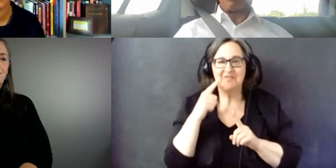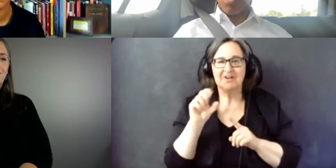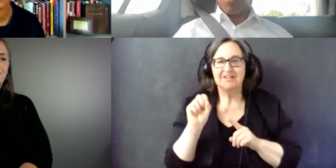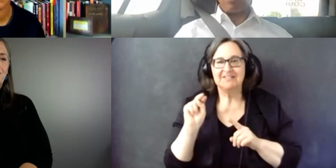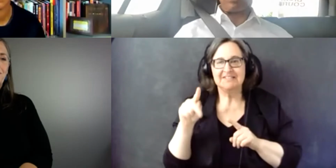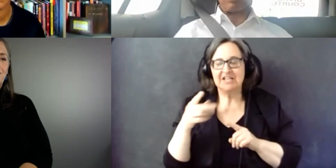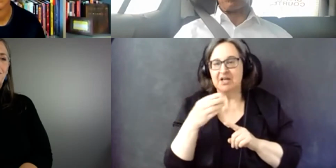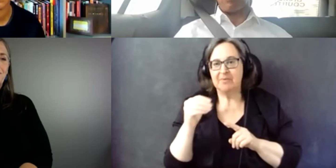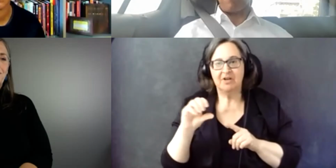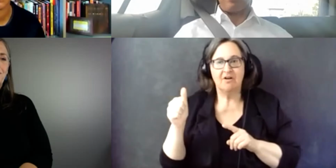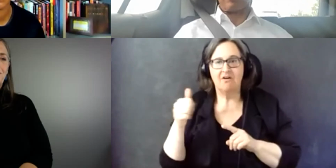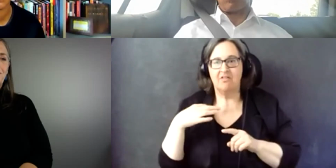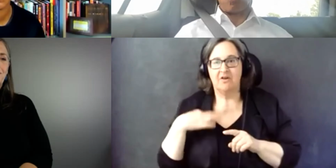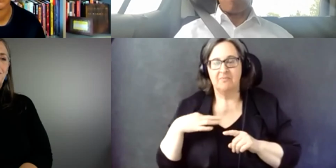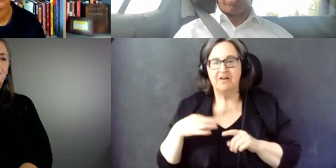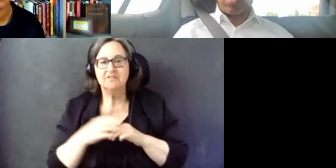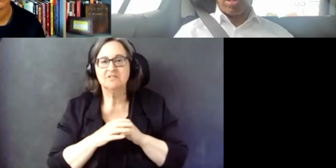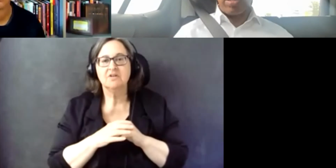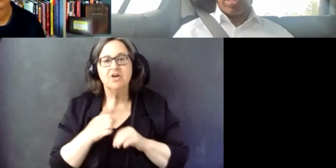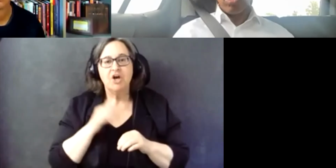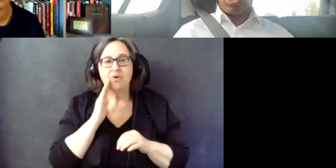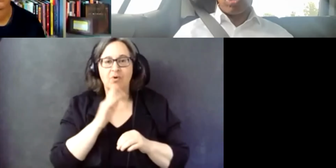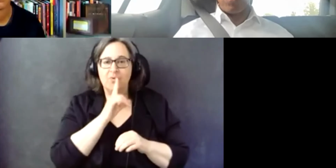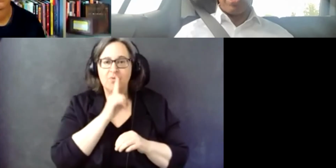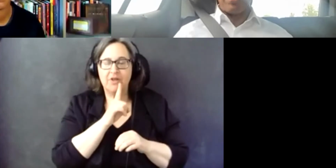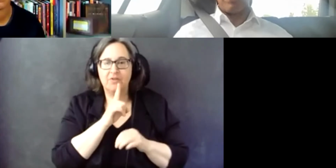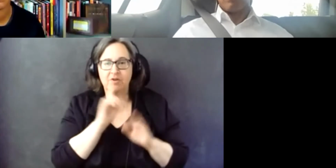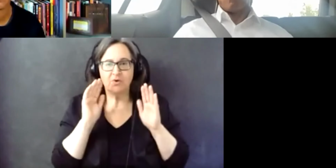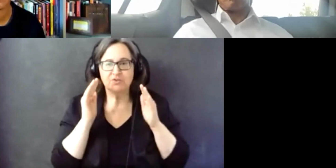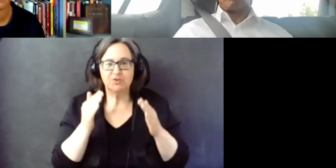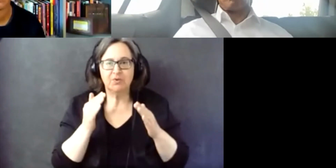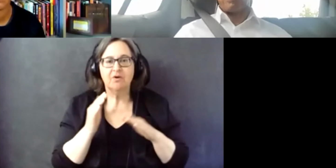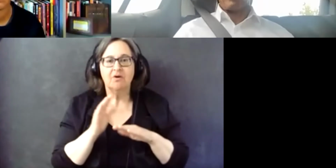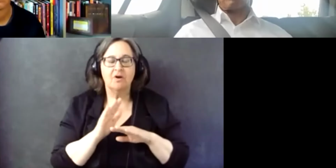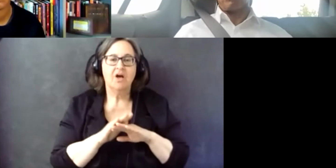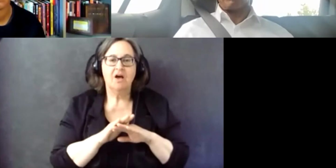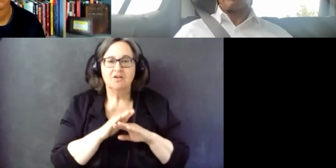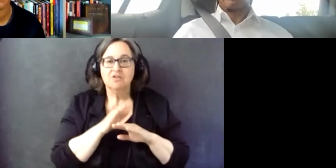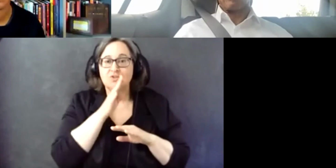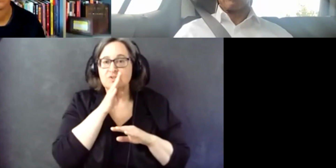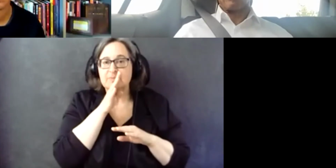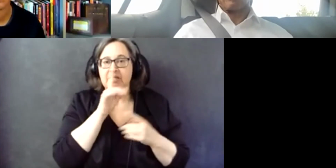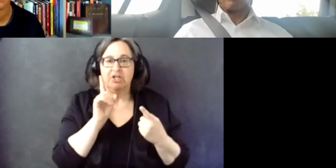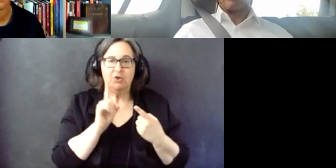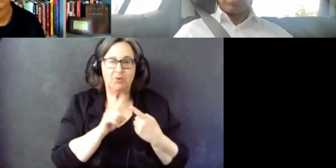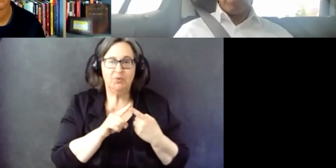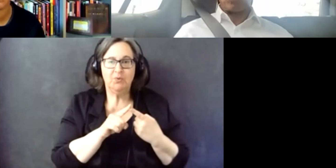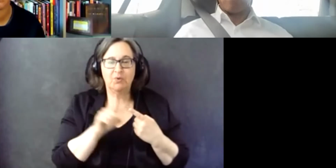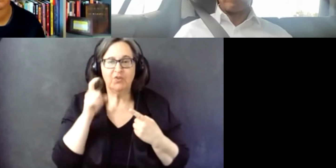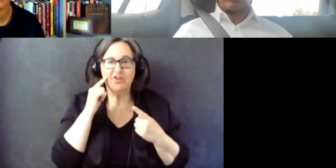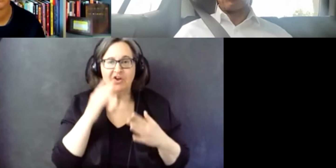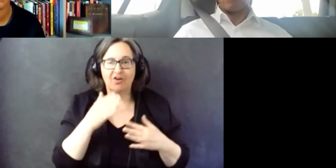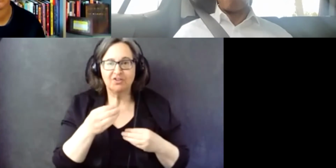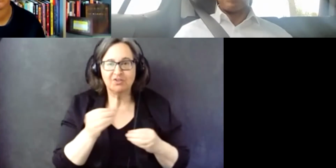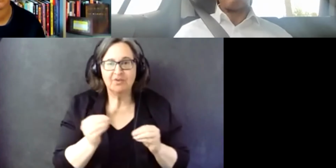to turn our systems automatic and so i'm going to really zero in on speaking to the governor's